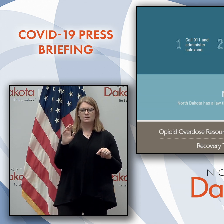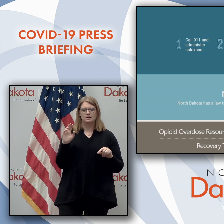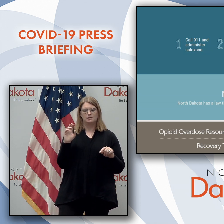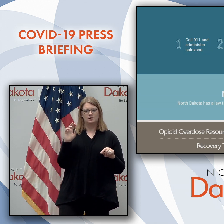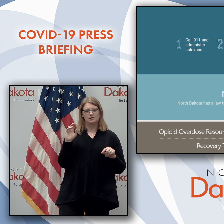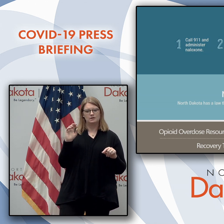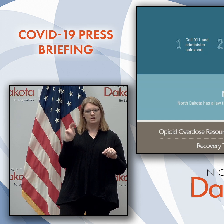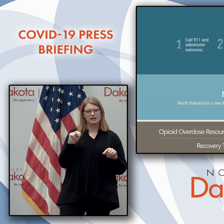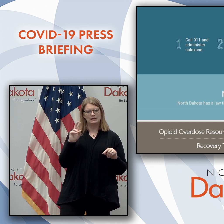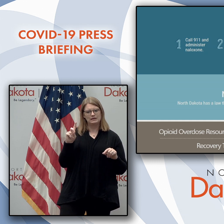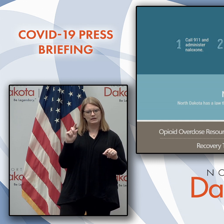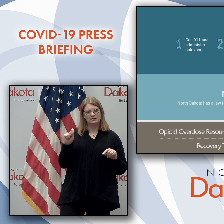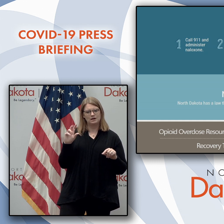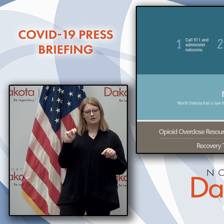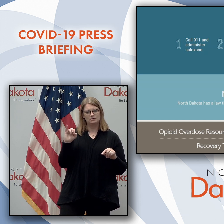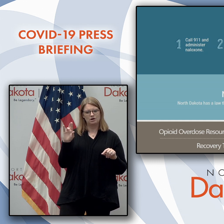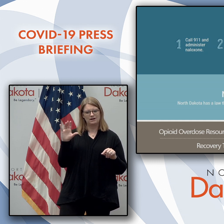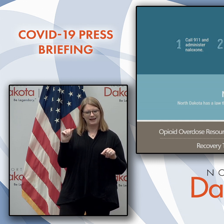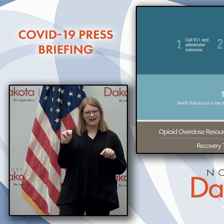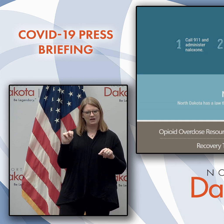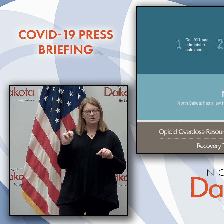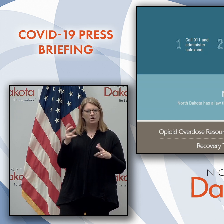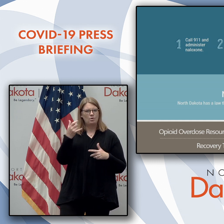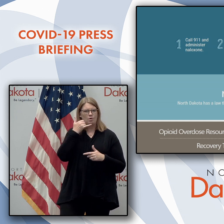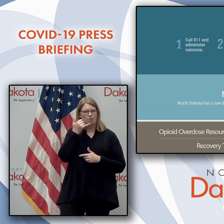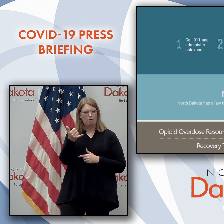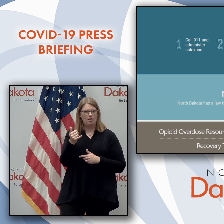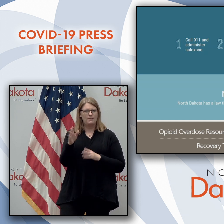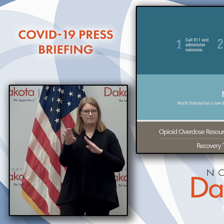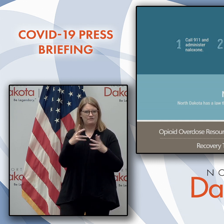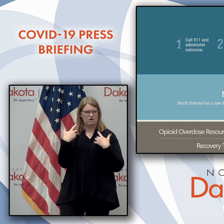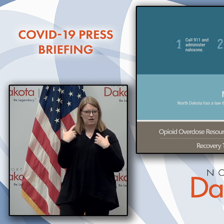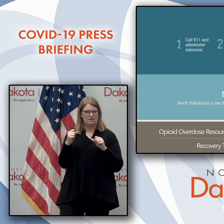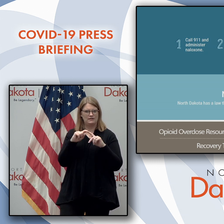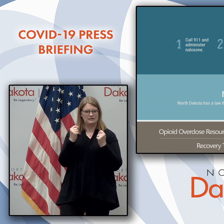r/ND Narcan, or call the behavioral health team at